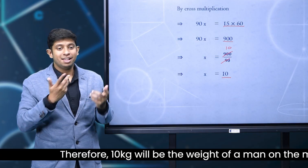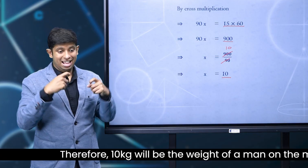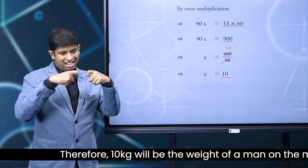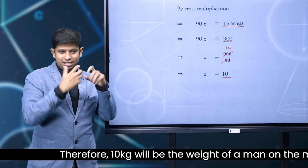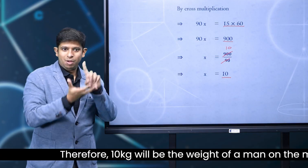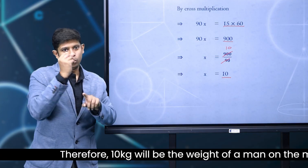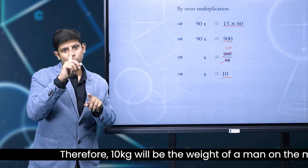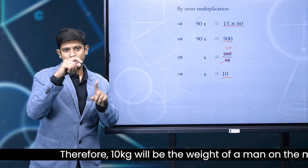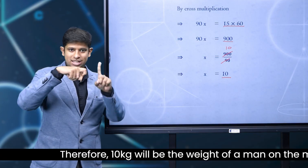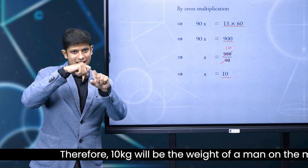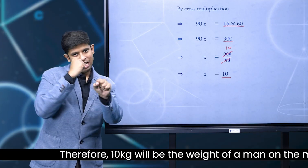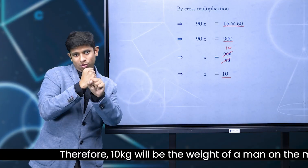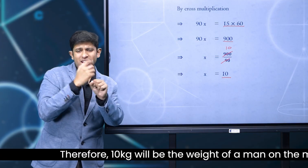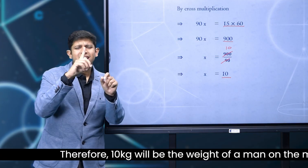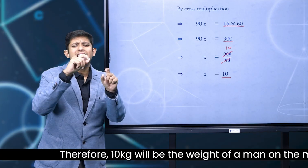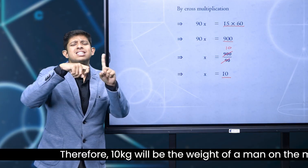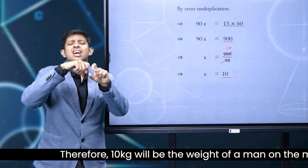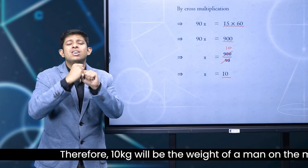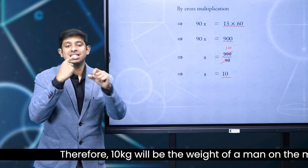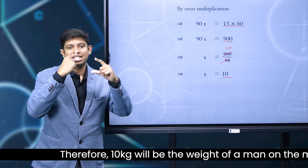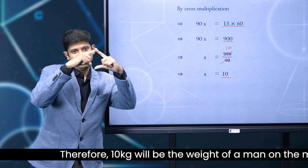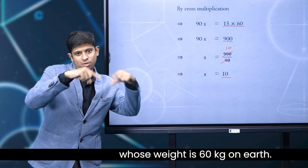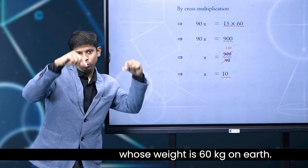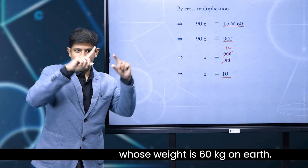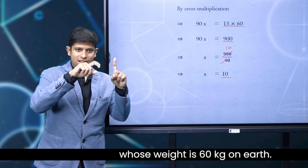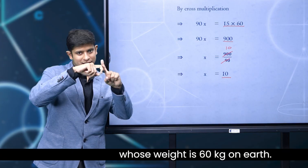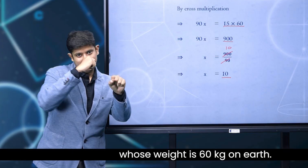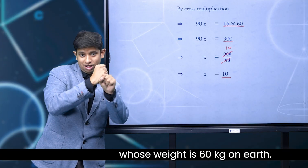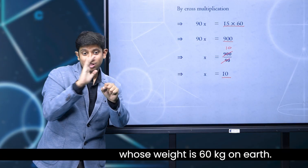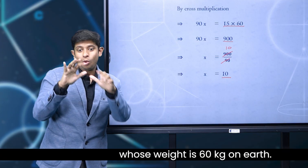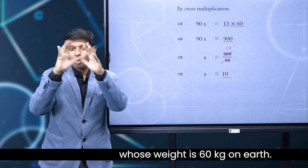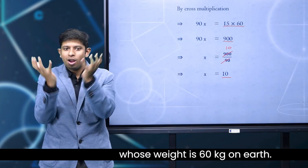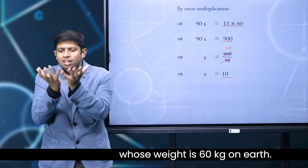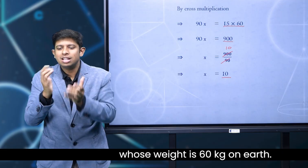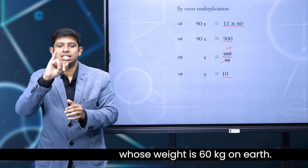Therefore, 10 kg will be the weight of a man on the moon whose weight is 60 kg on Earth.